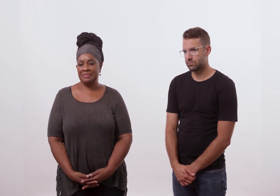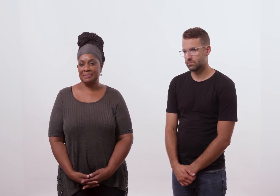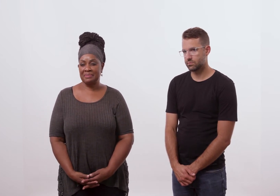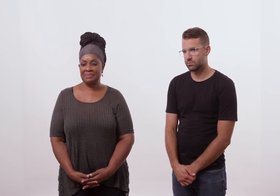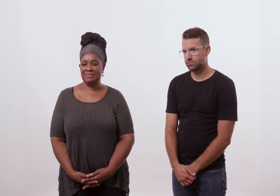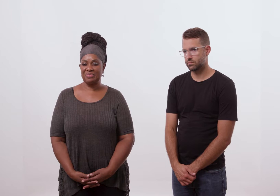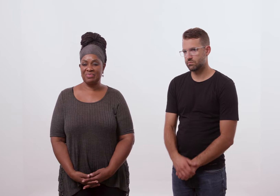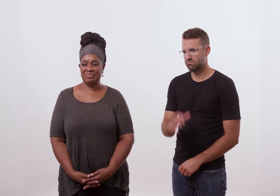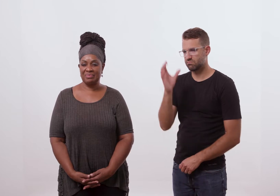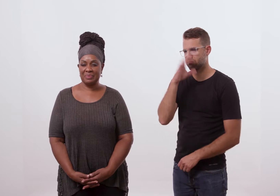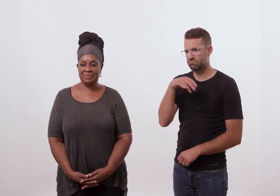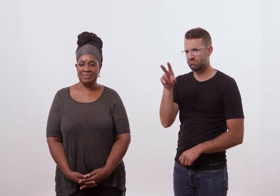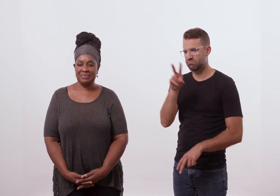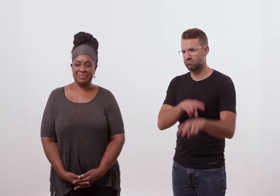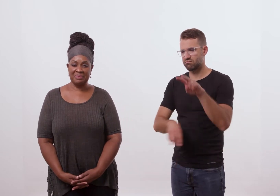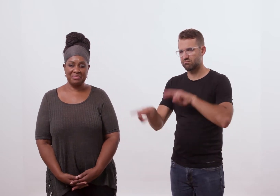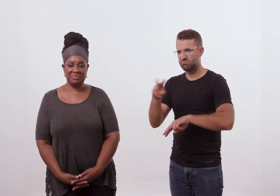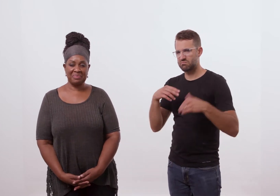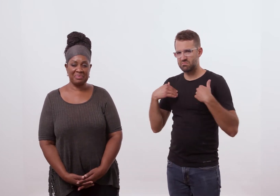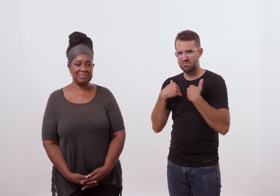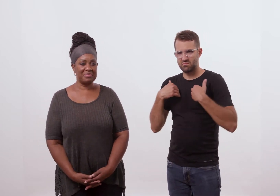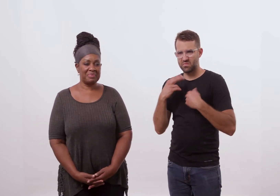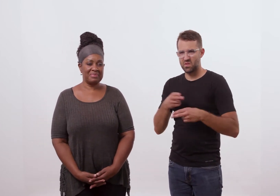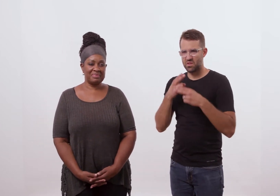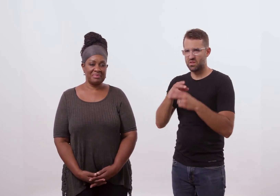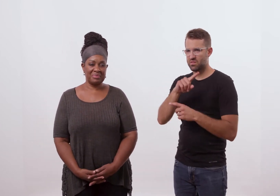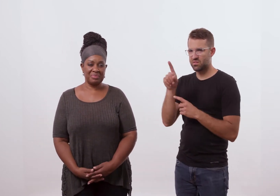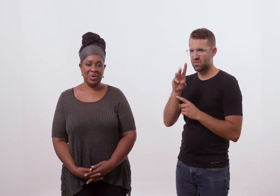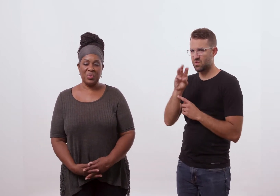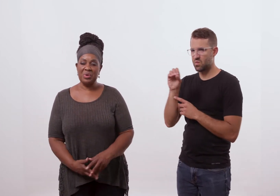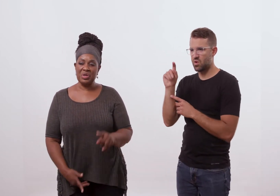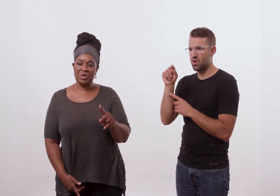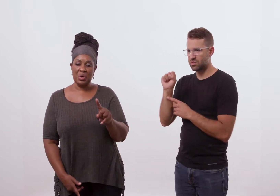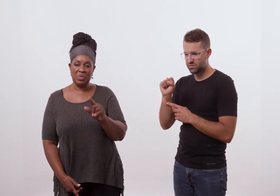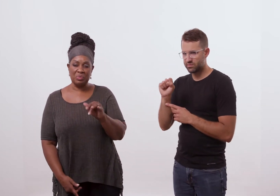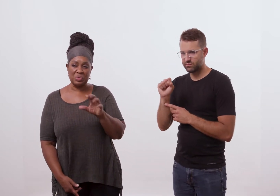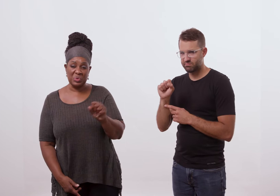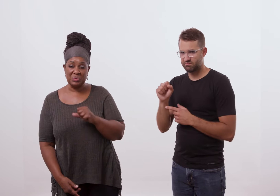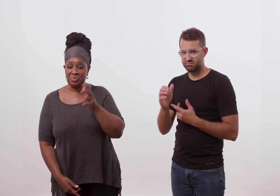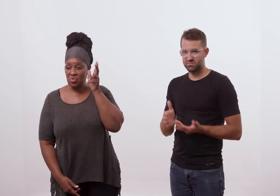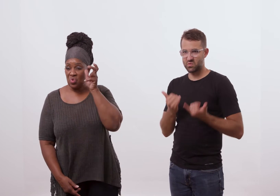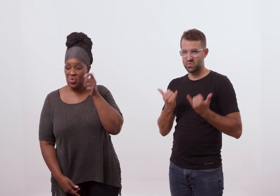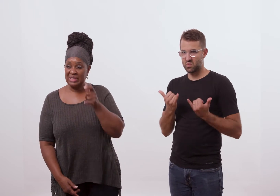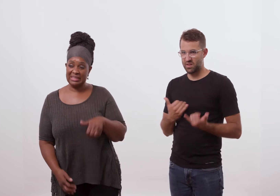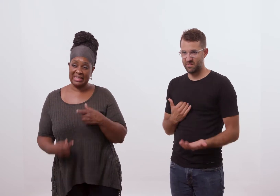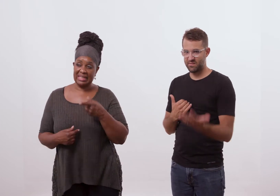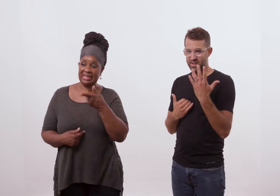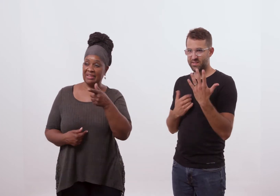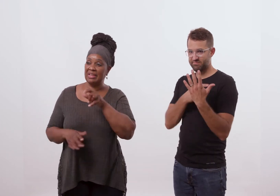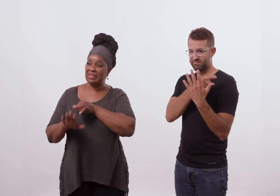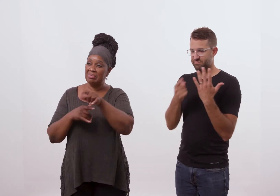Strange-looking beast. We call them Zoots. There are 5 in the village now. Reg brought each one from the canyon near Smoking